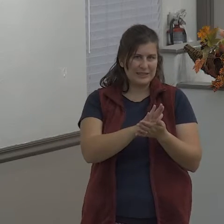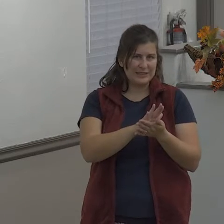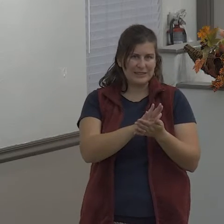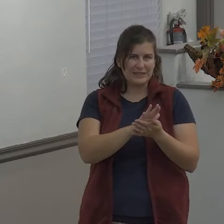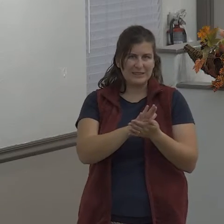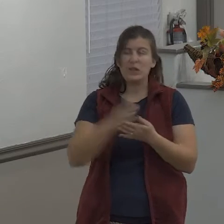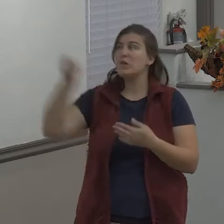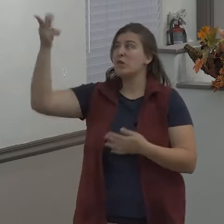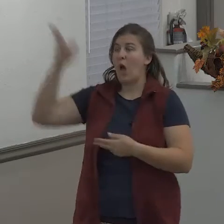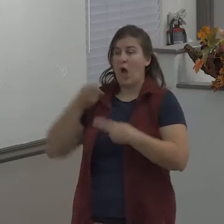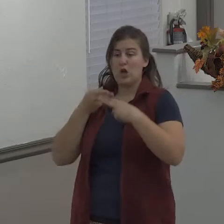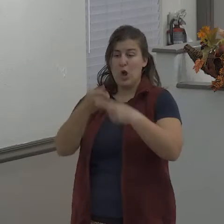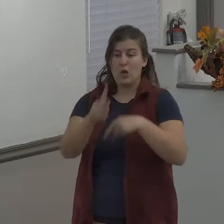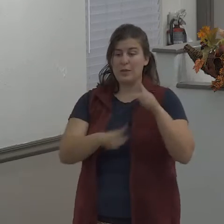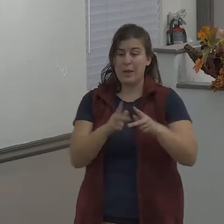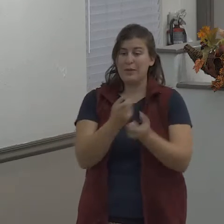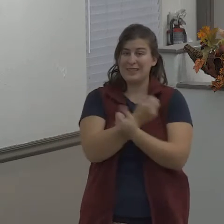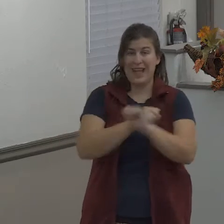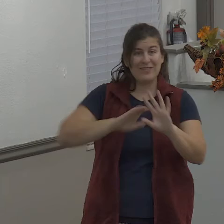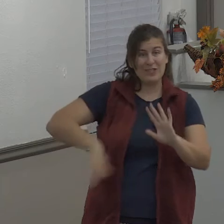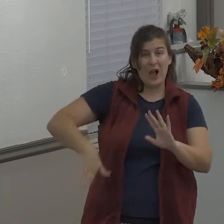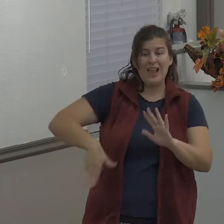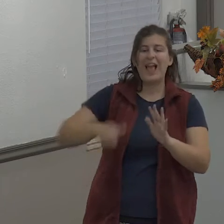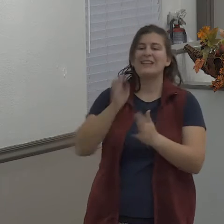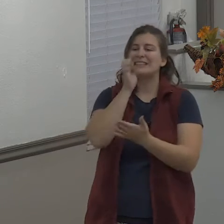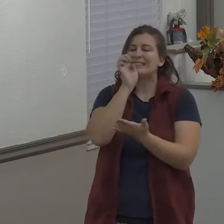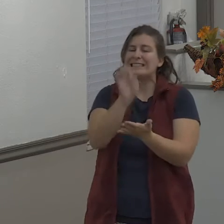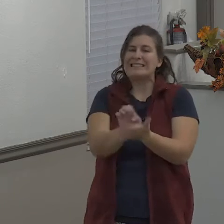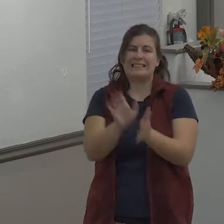God calls the unsaved wicked.